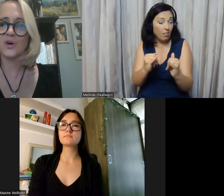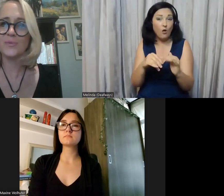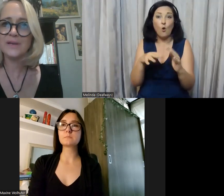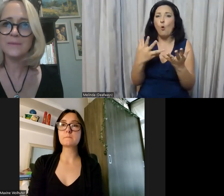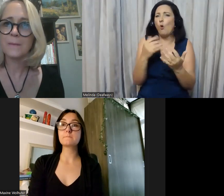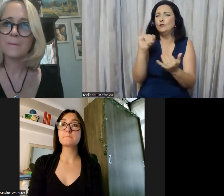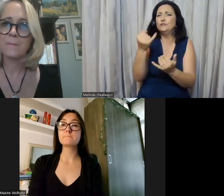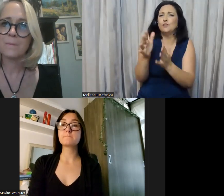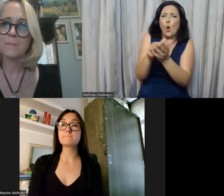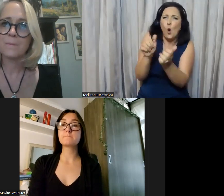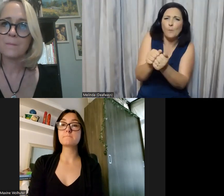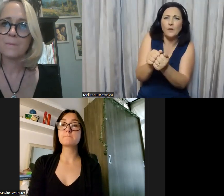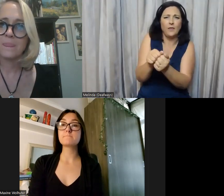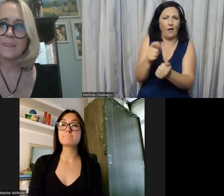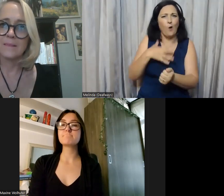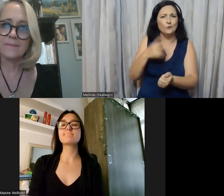hobby?